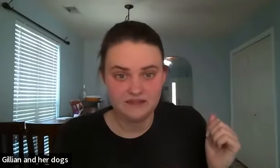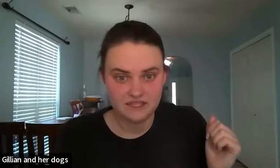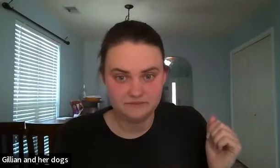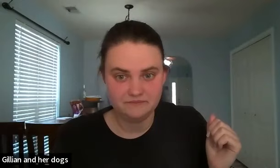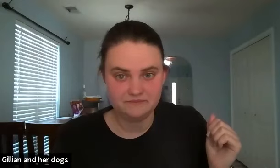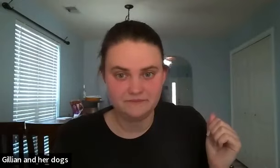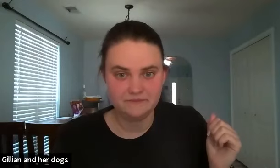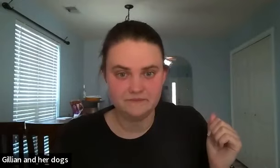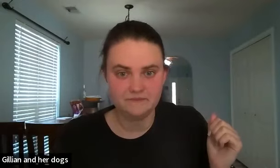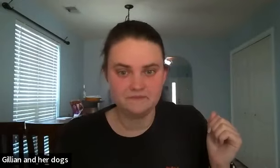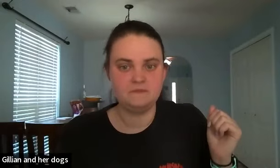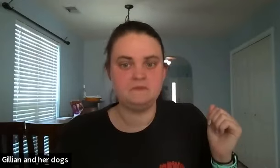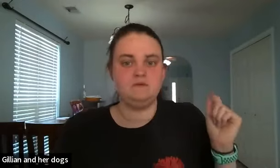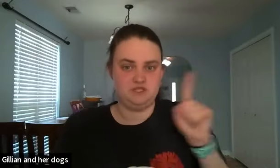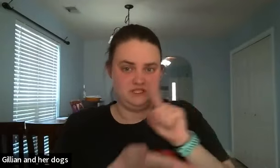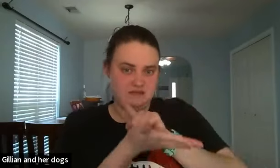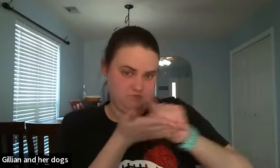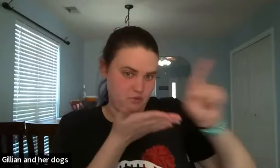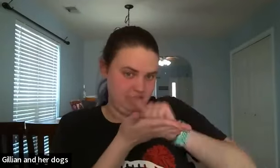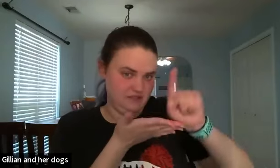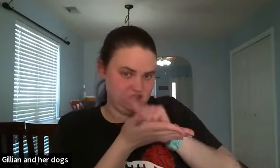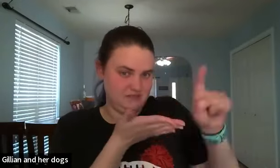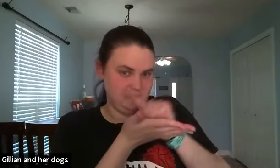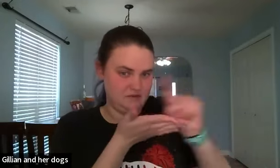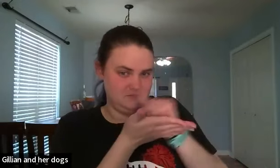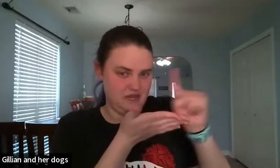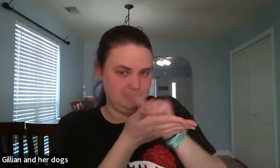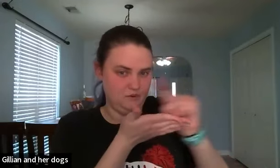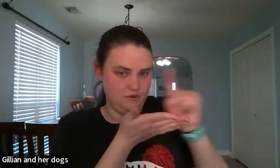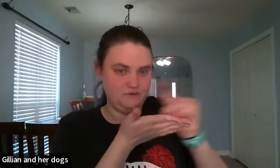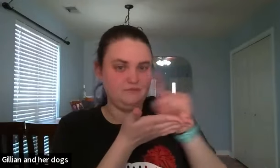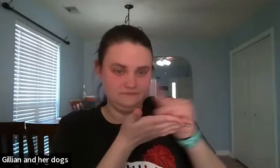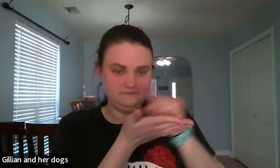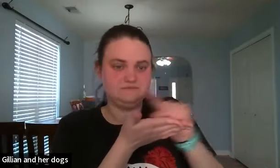weekly, which is weekly, just bouncing back and forth. Mm-hmm.